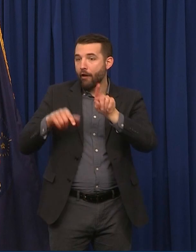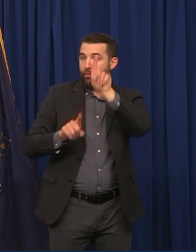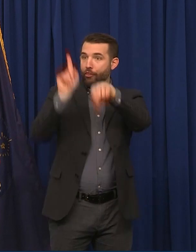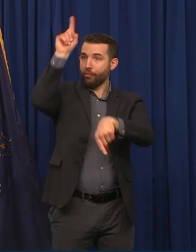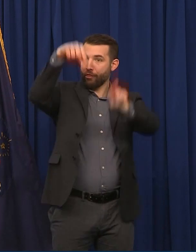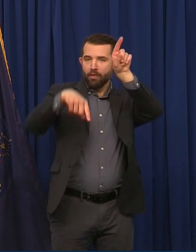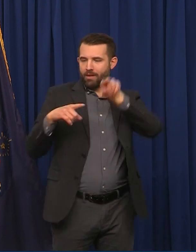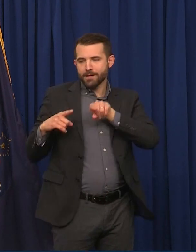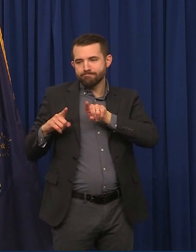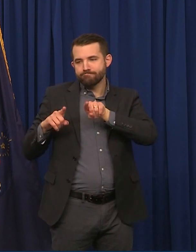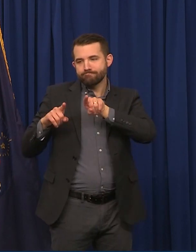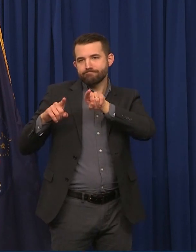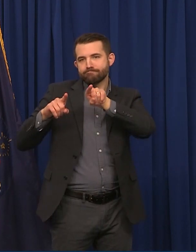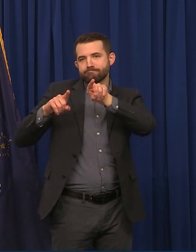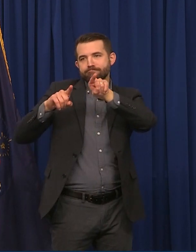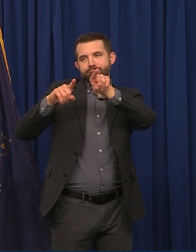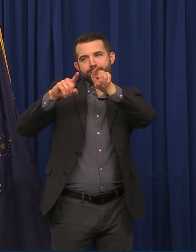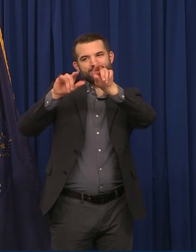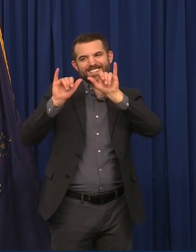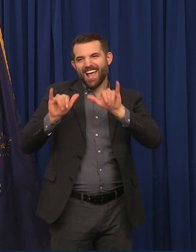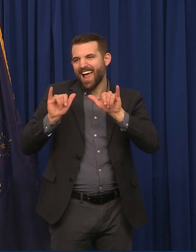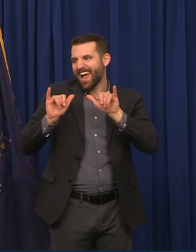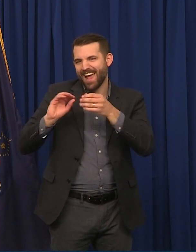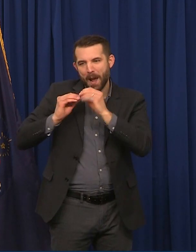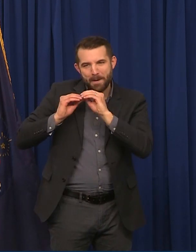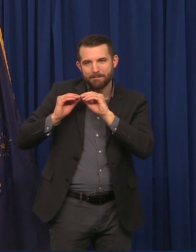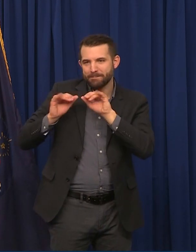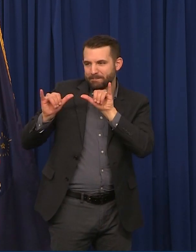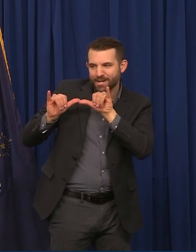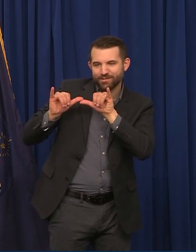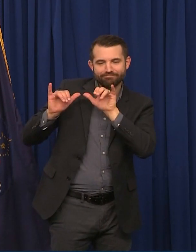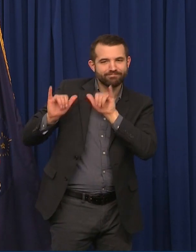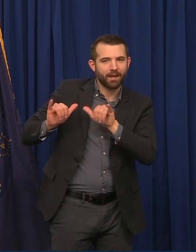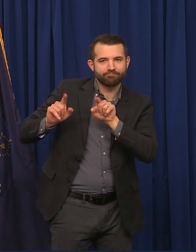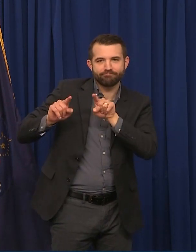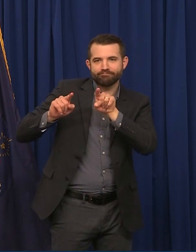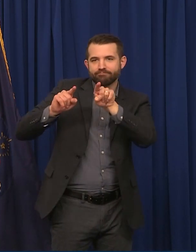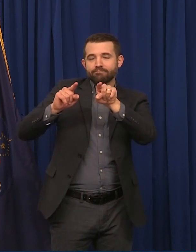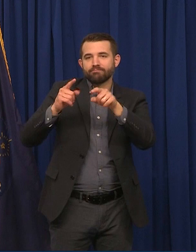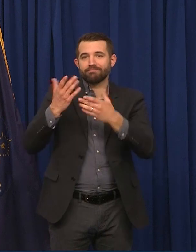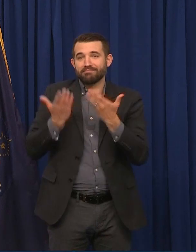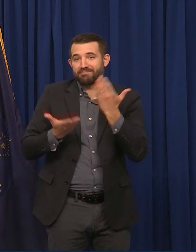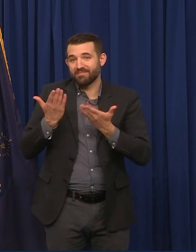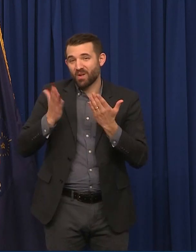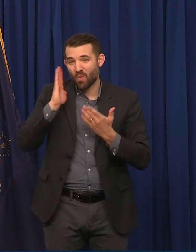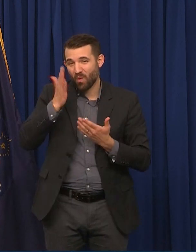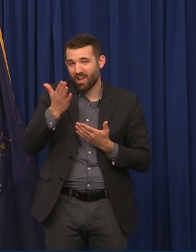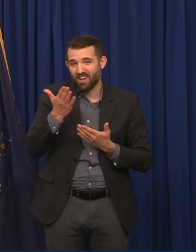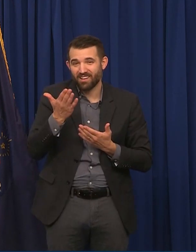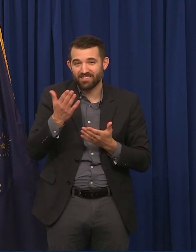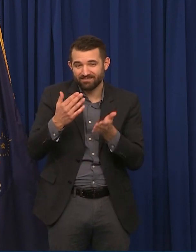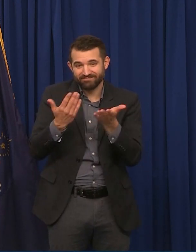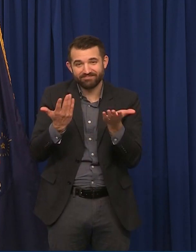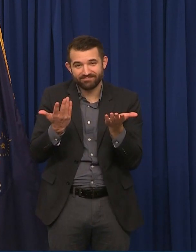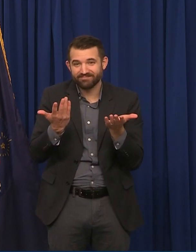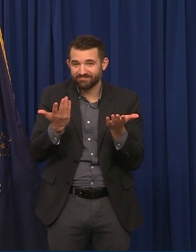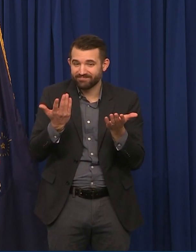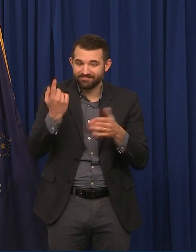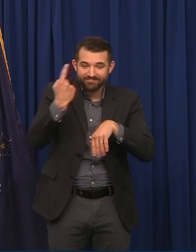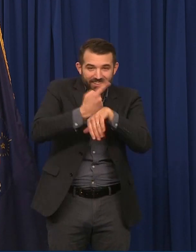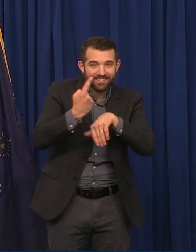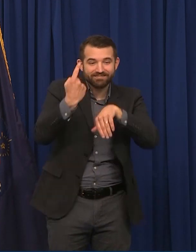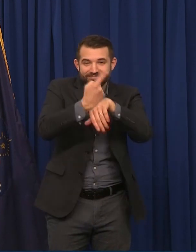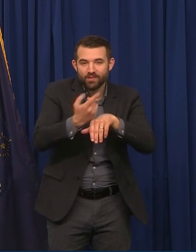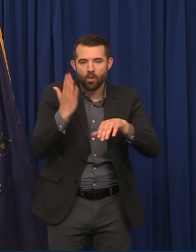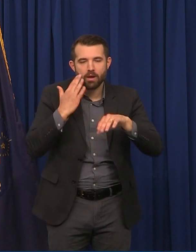anticipate additional cases, sometimes cases of this same nature occurring. The question you raised, Don, is what does